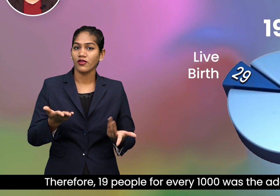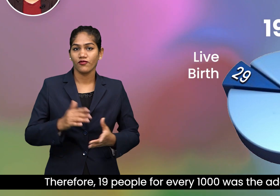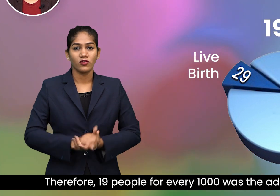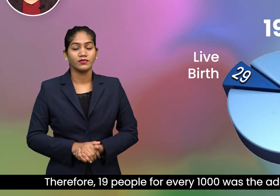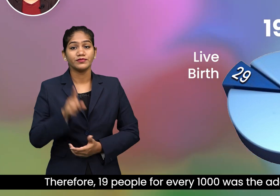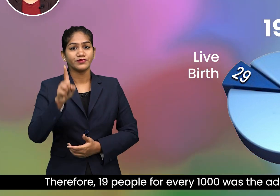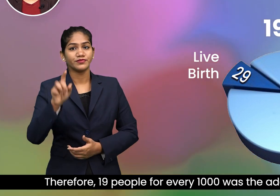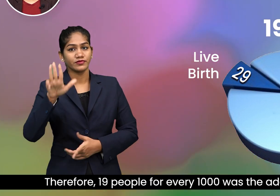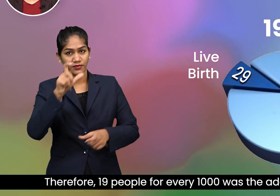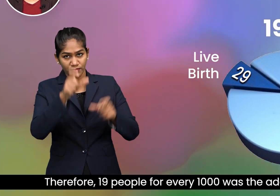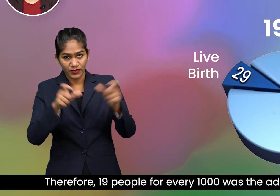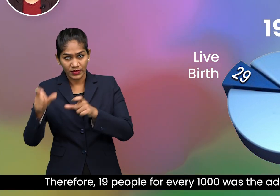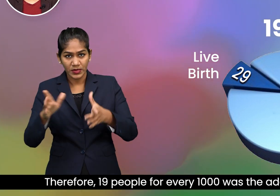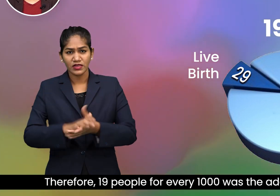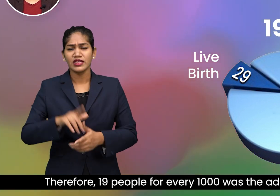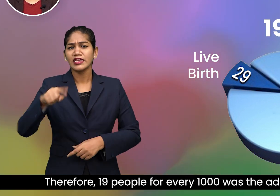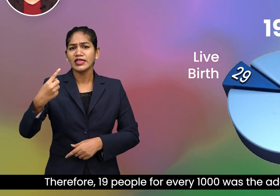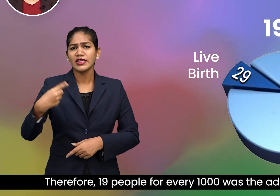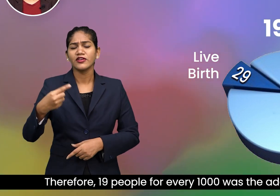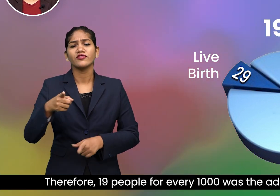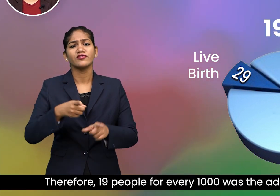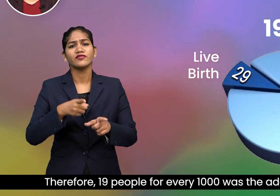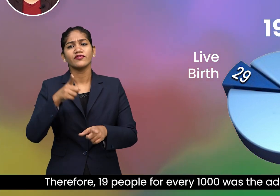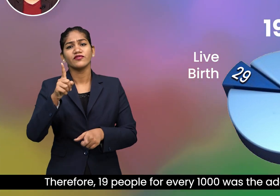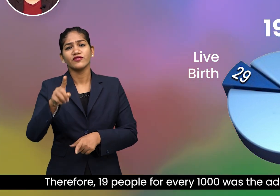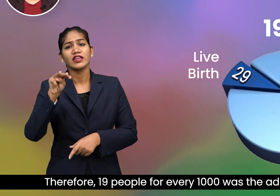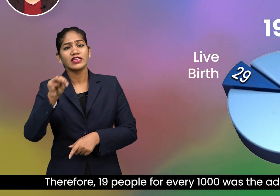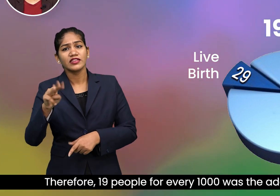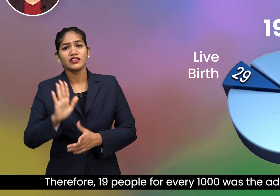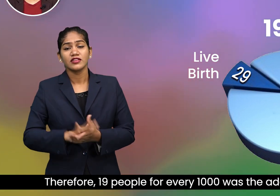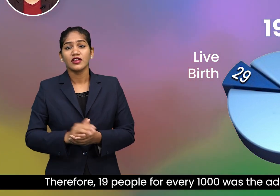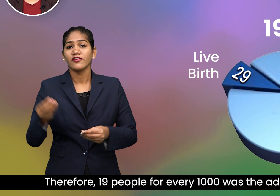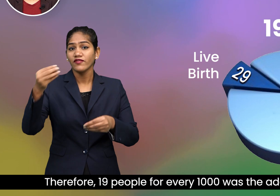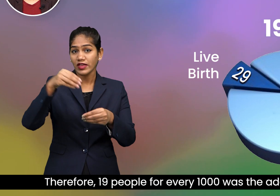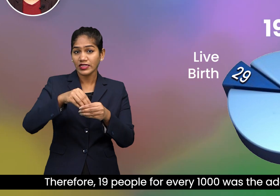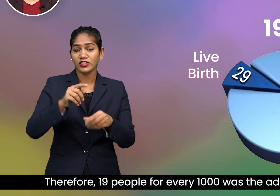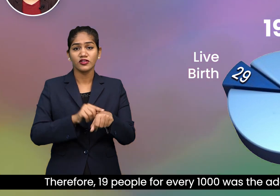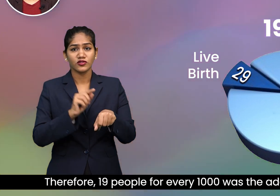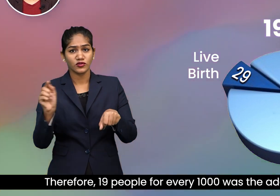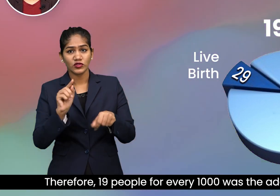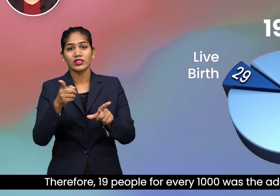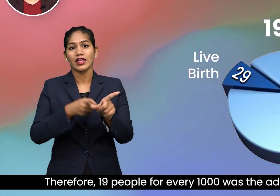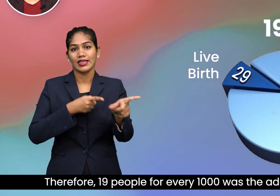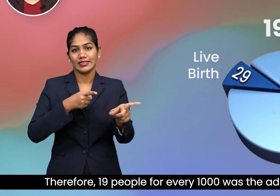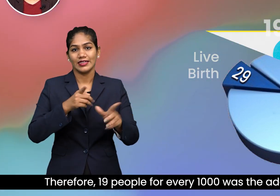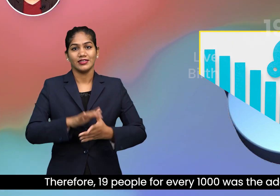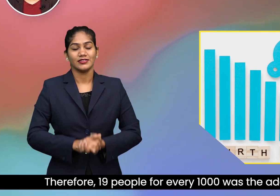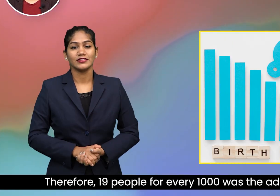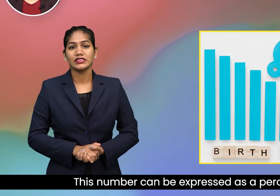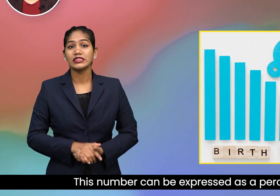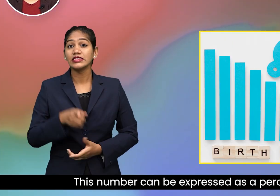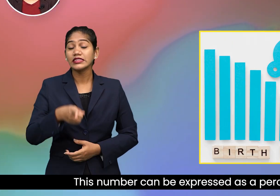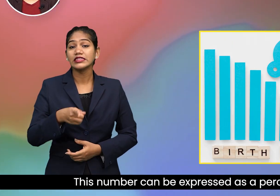Therefore, 19 people for every 1,000 was the addition during the year.